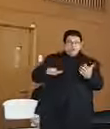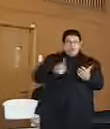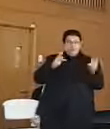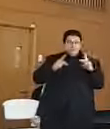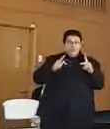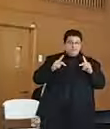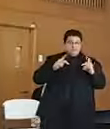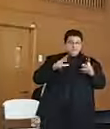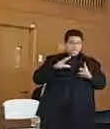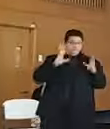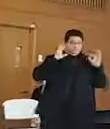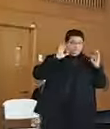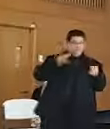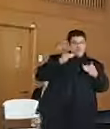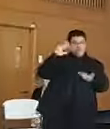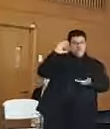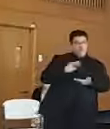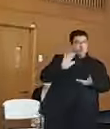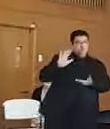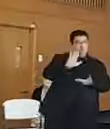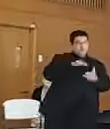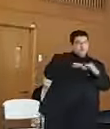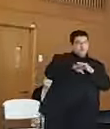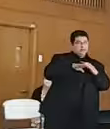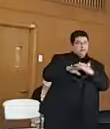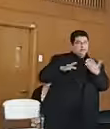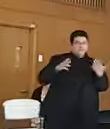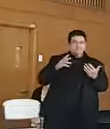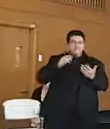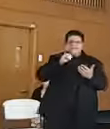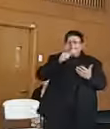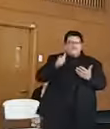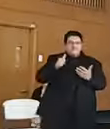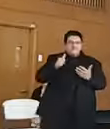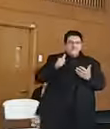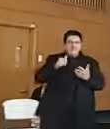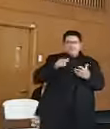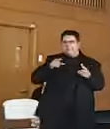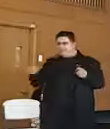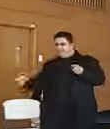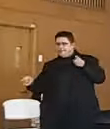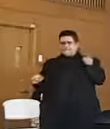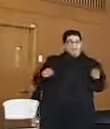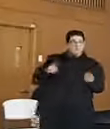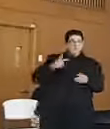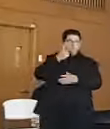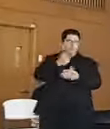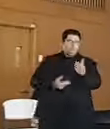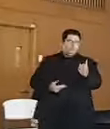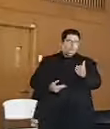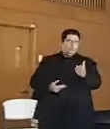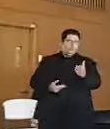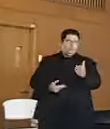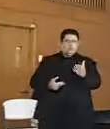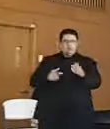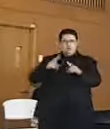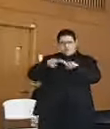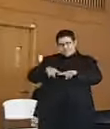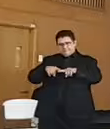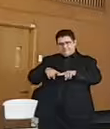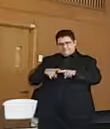liberty so that they can live those who live. We need both. It's not an either or, it's a both and to the degree that your community needs